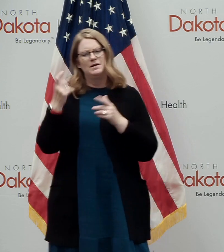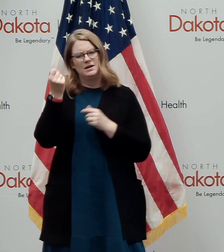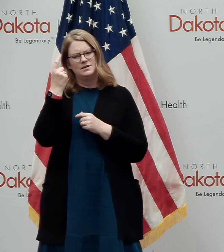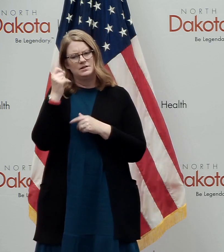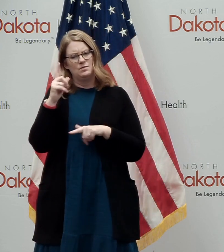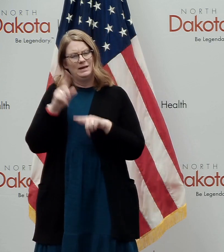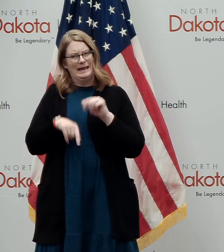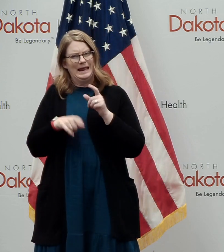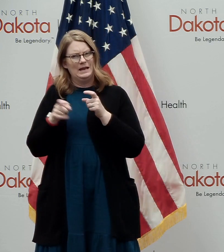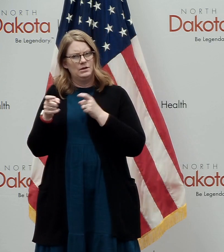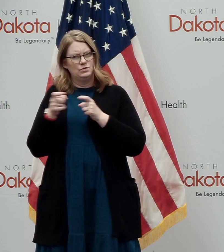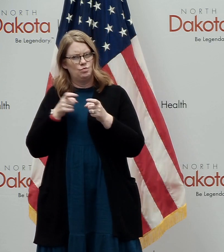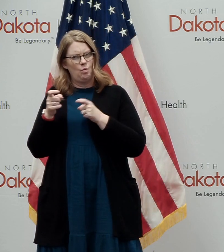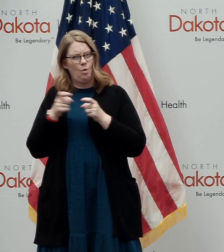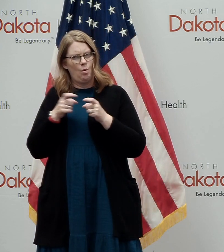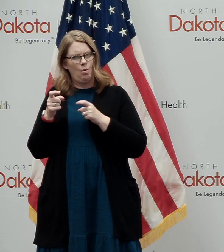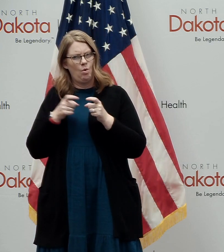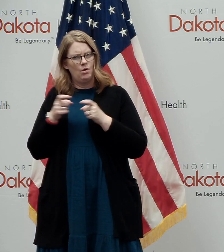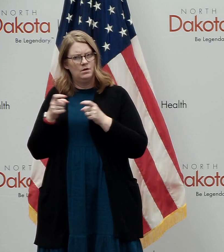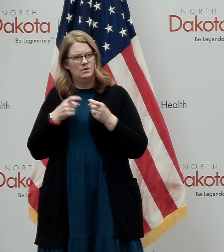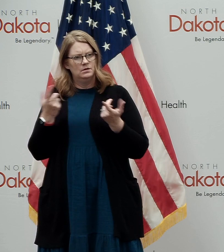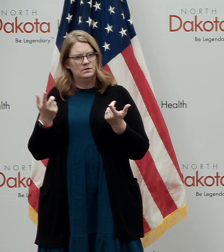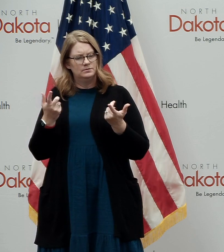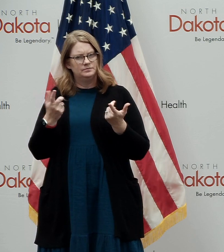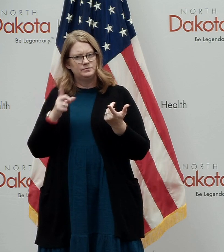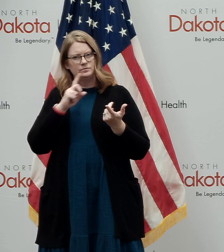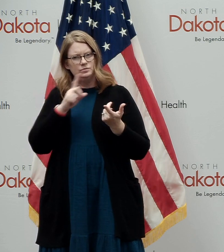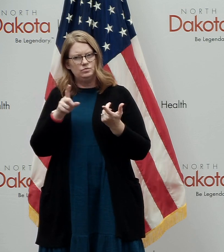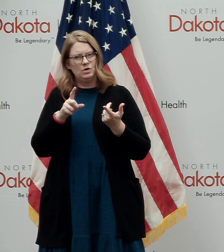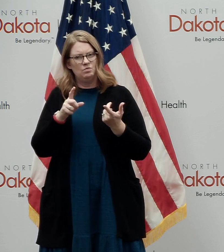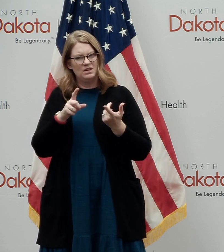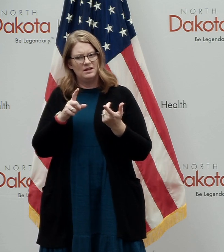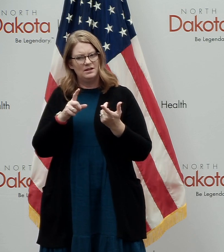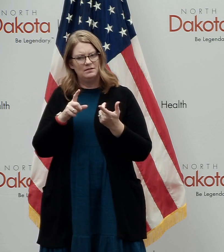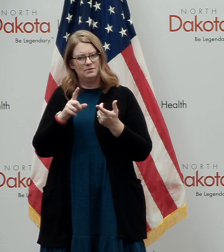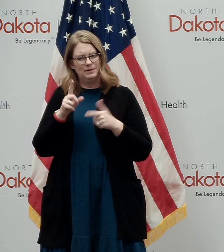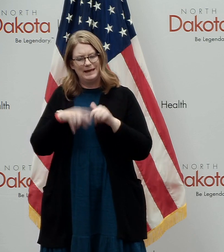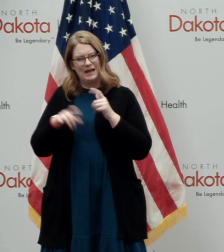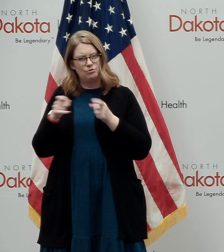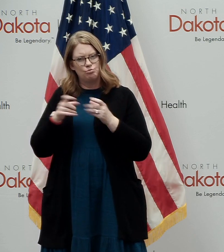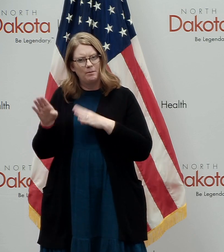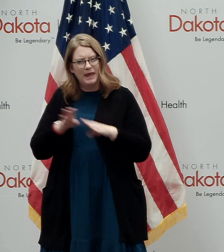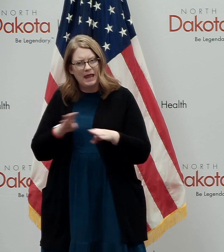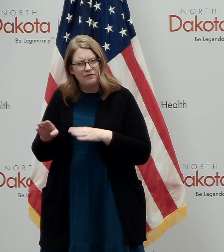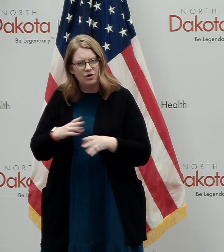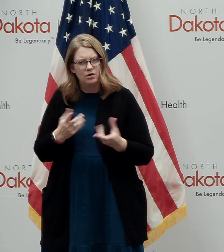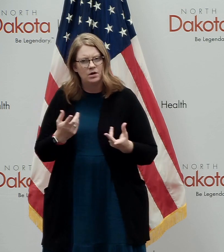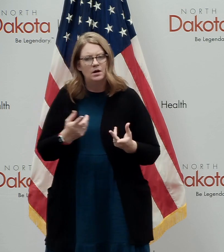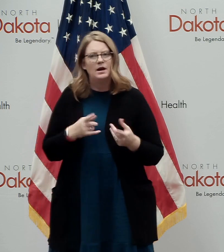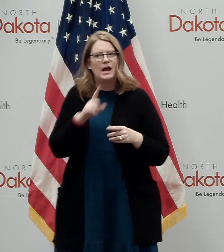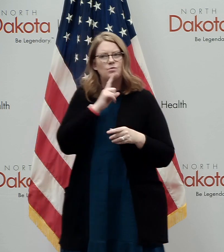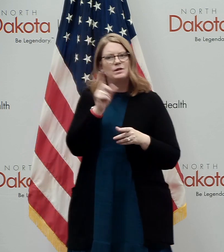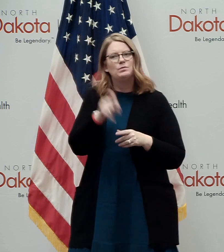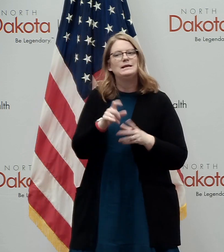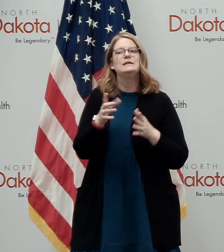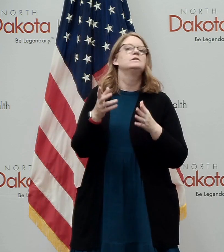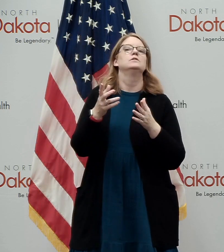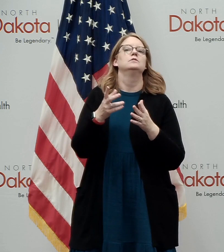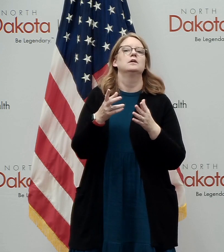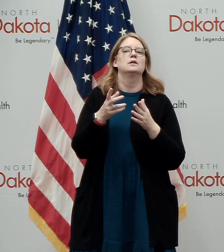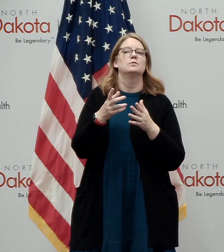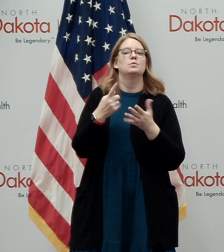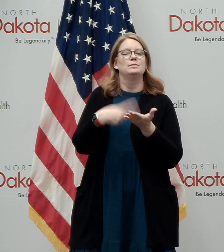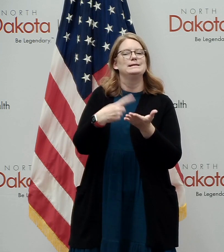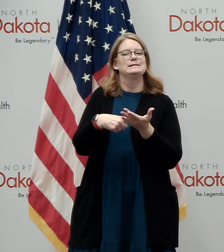with as I said all along, it's about what individuals do, not about what government says. But I think when we talk about local